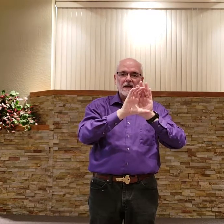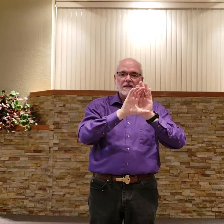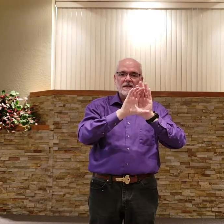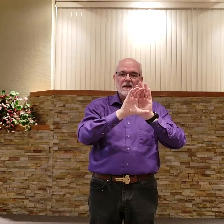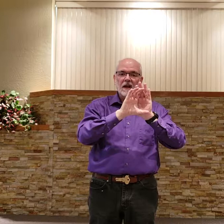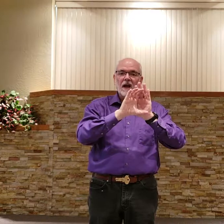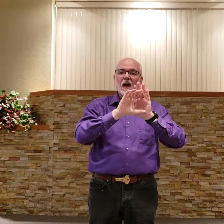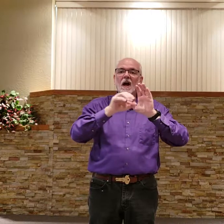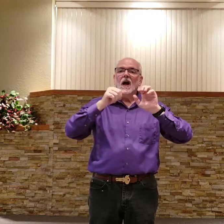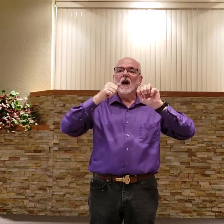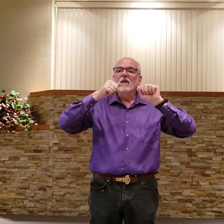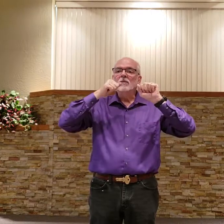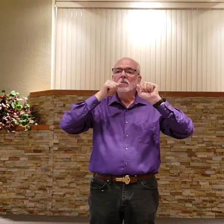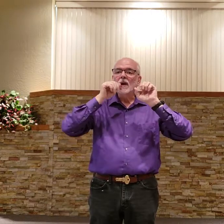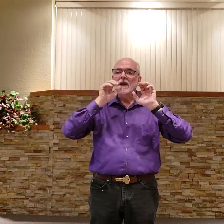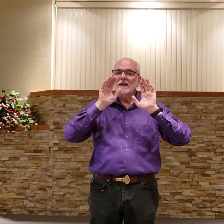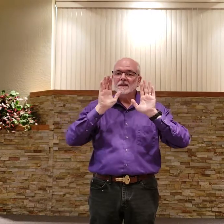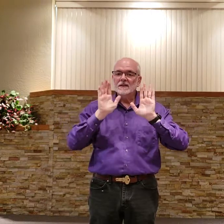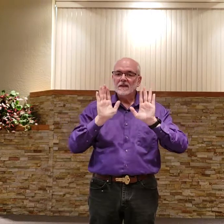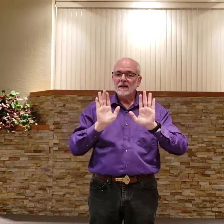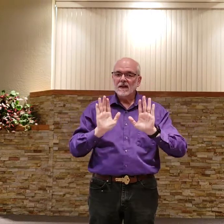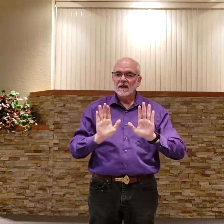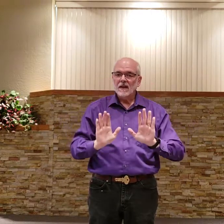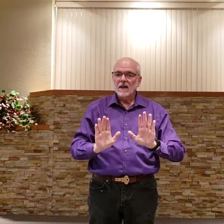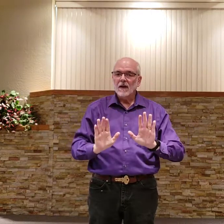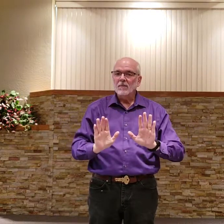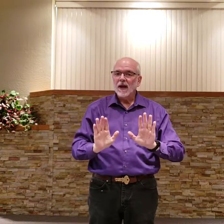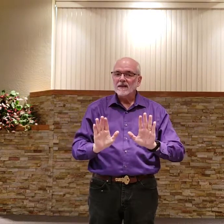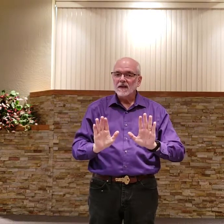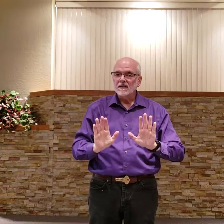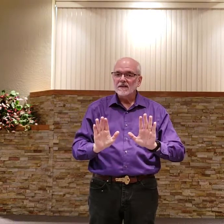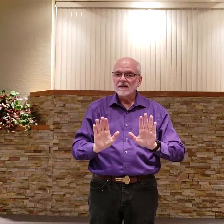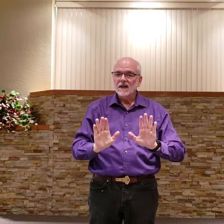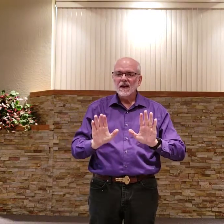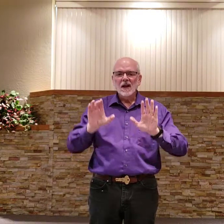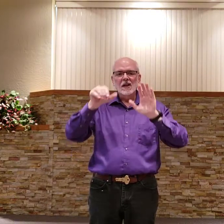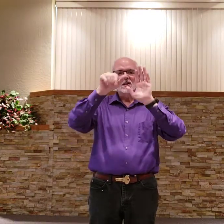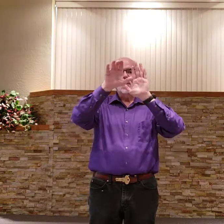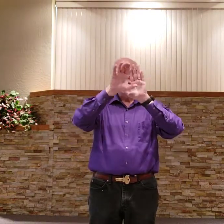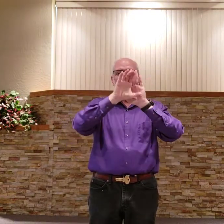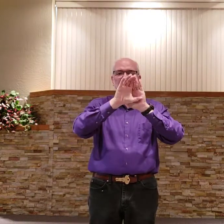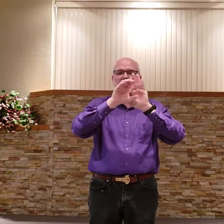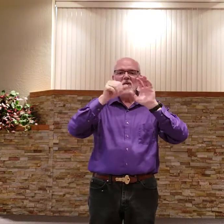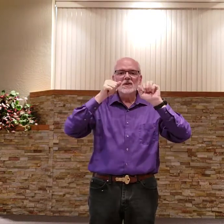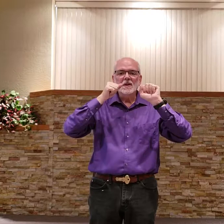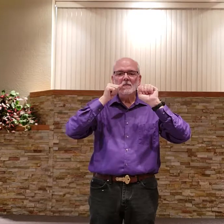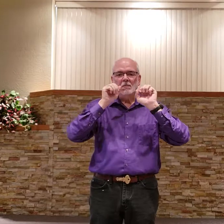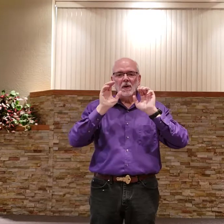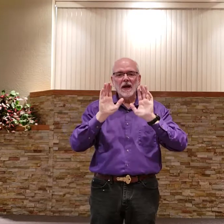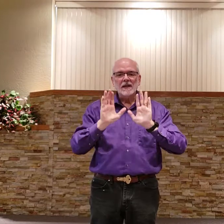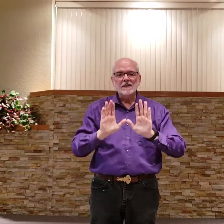Scenes of bliss, of blessings. So pictures blessed